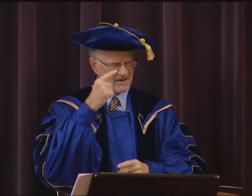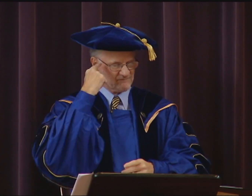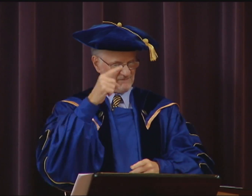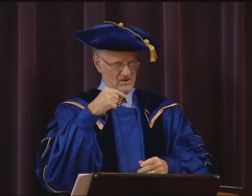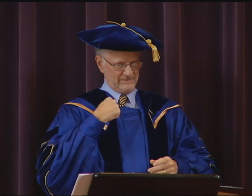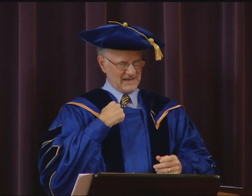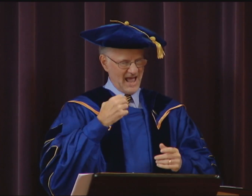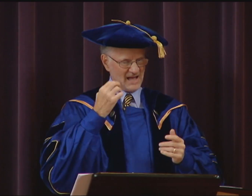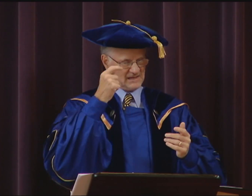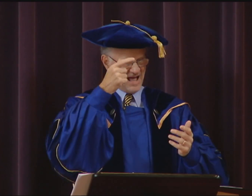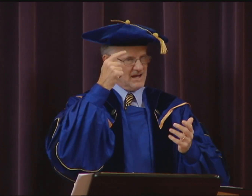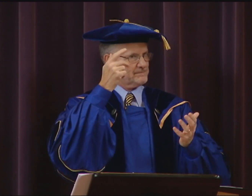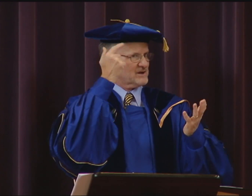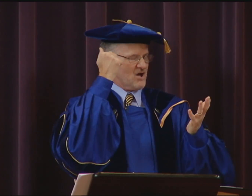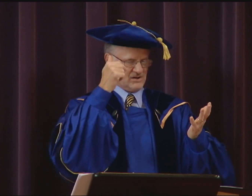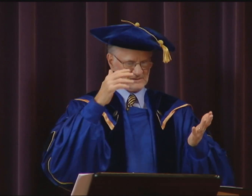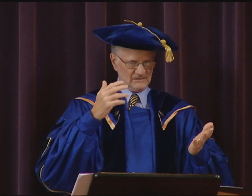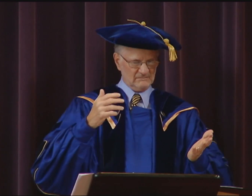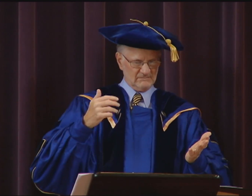Today is also a special day for me.